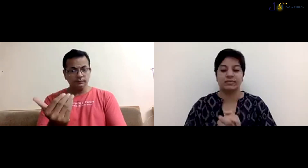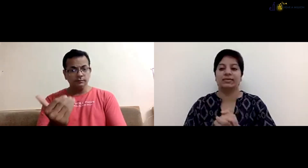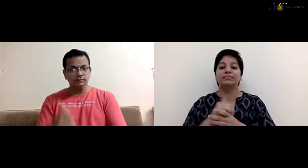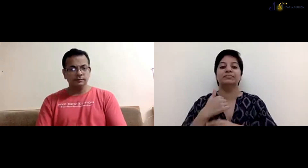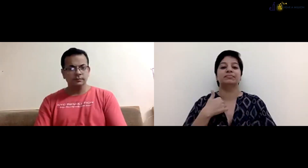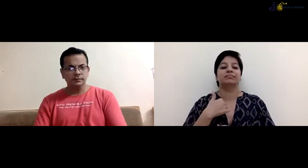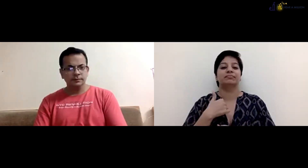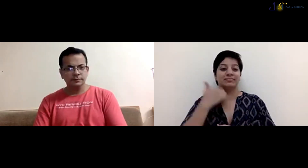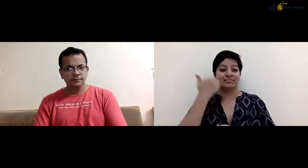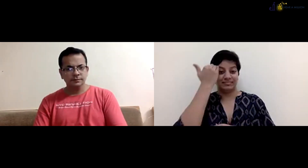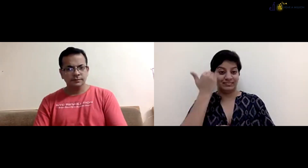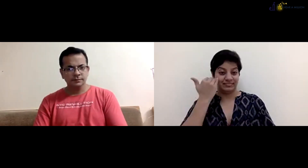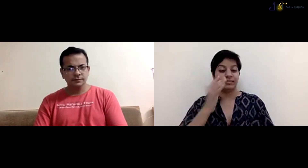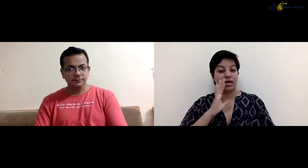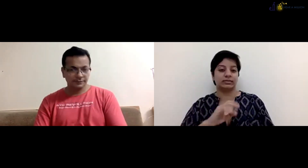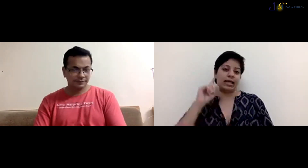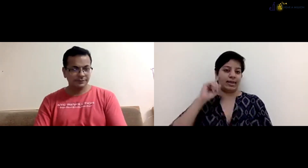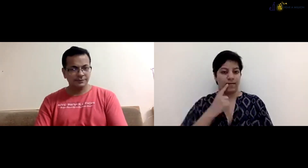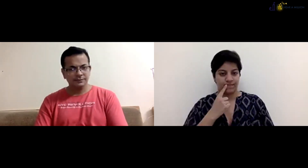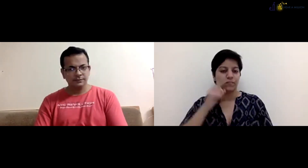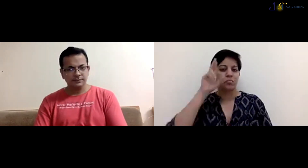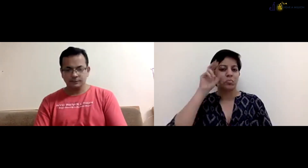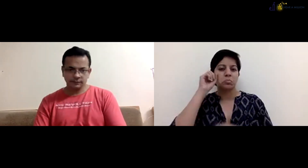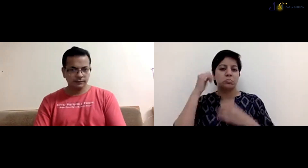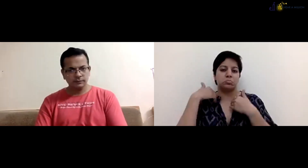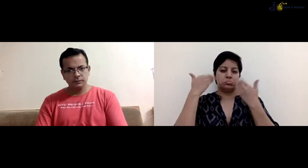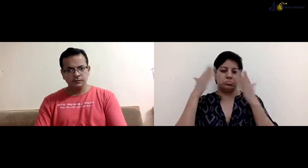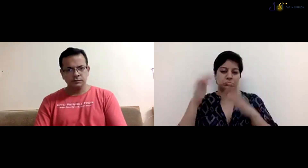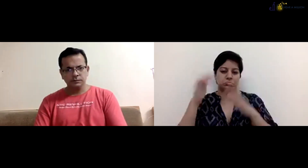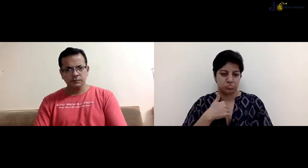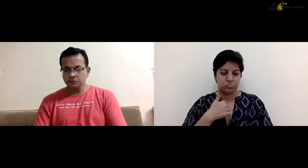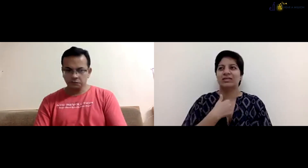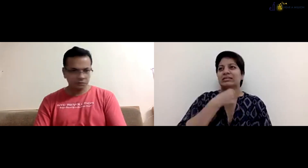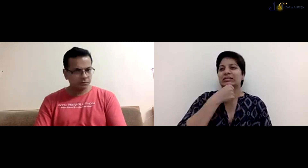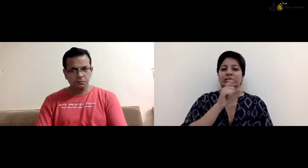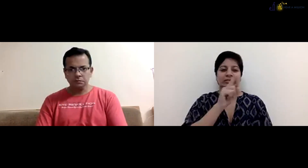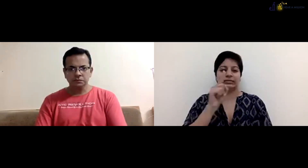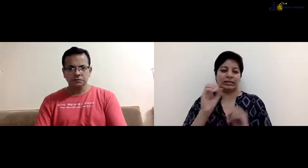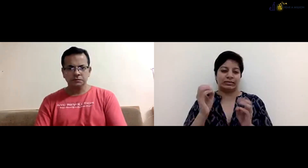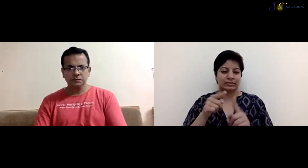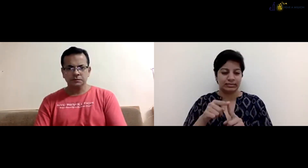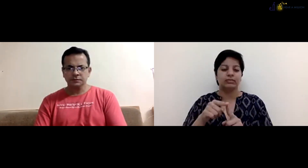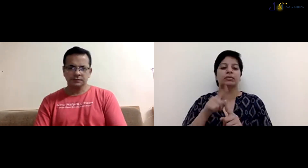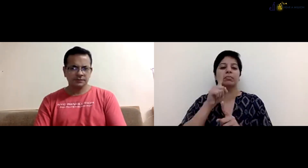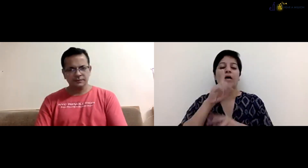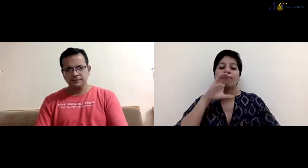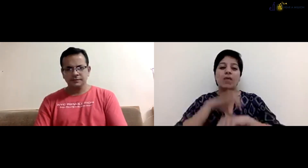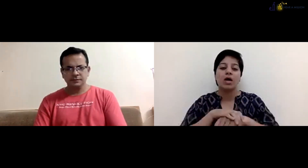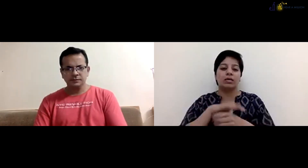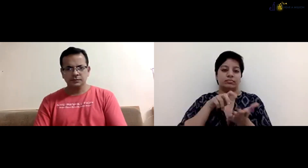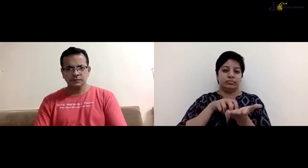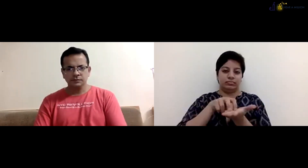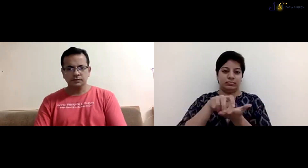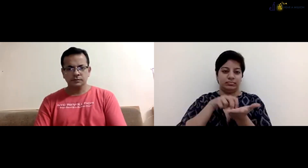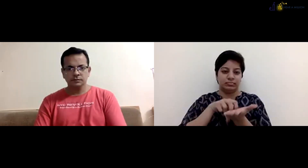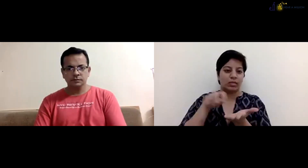begin? Yes, yes, sure. You can begin. So I am a deaf person, I don't know about the Usher syndrome. At